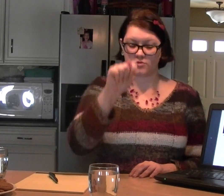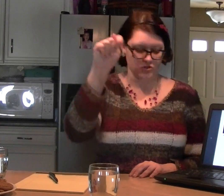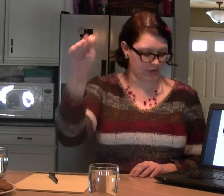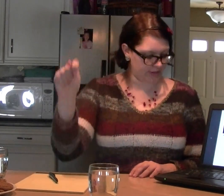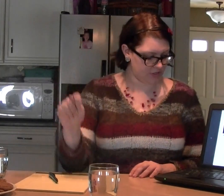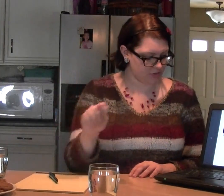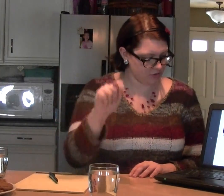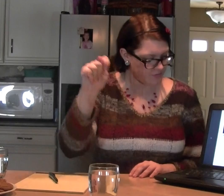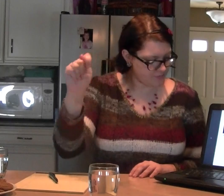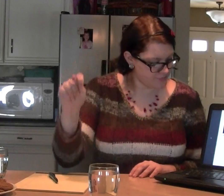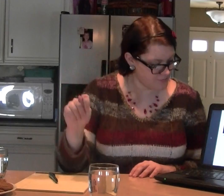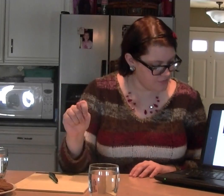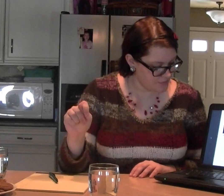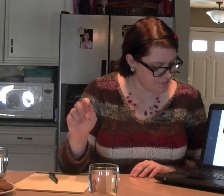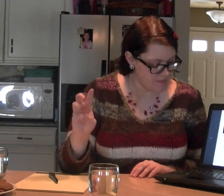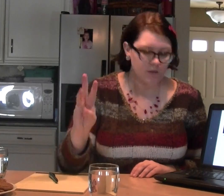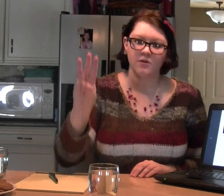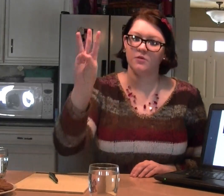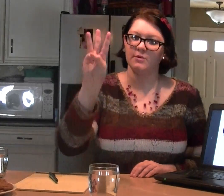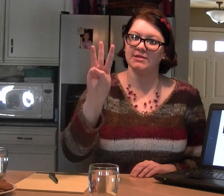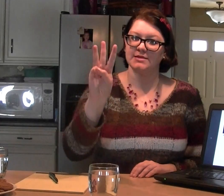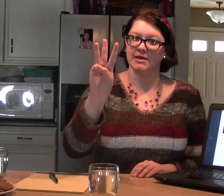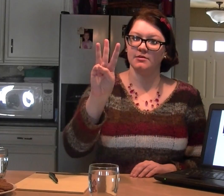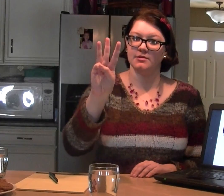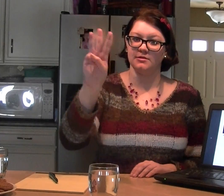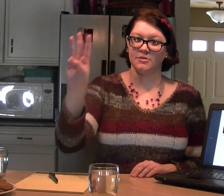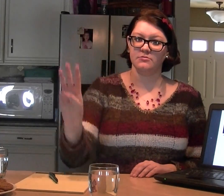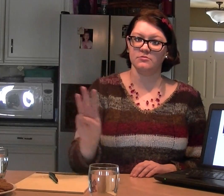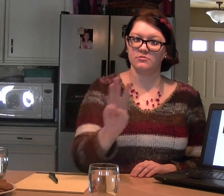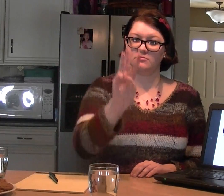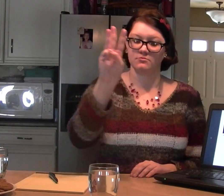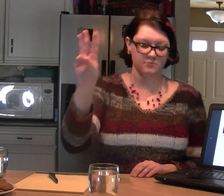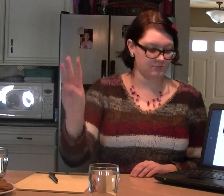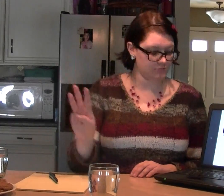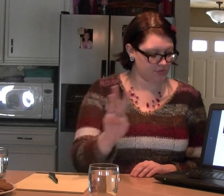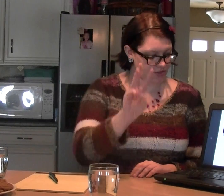draw it in a circle. Wednesday, W, circle.